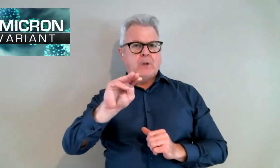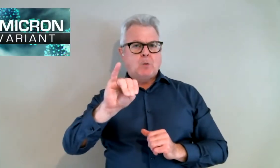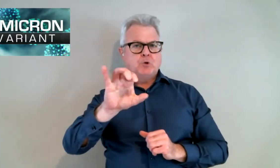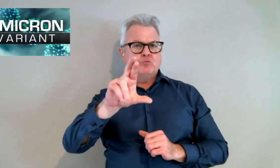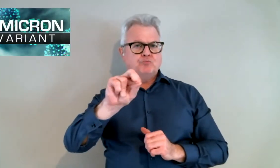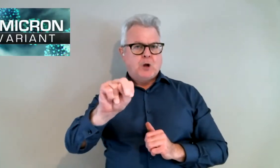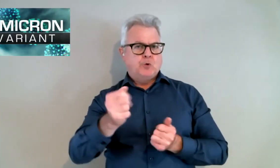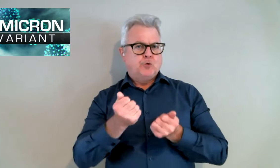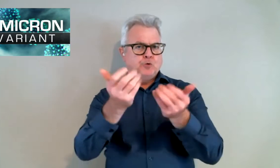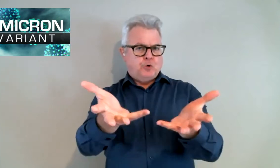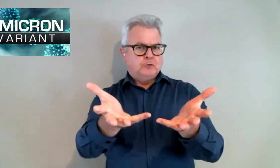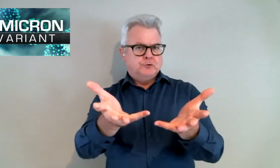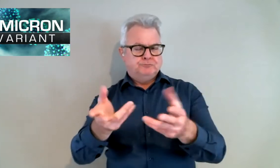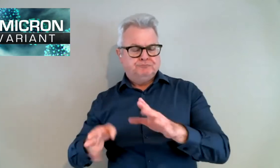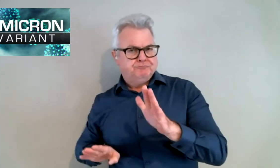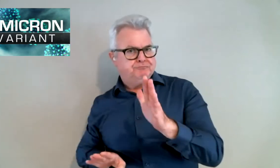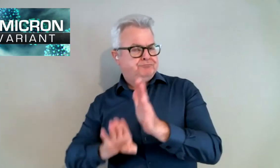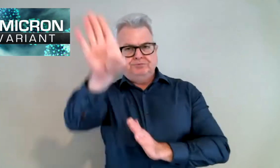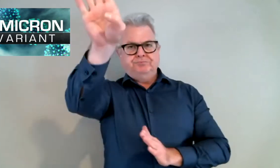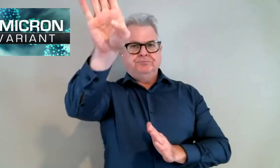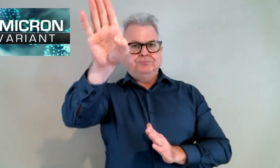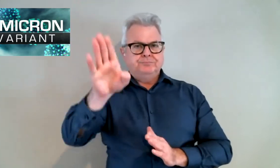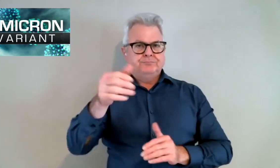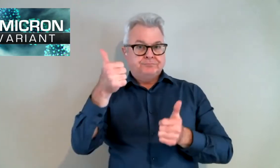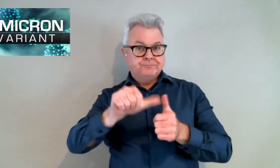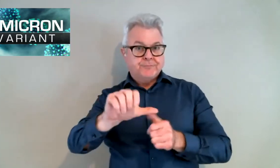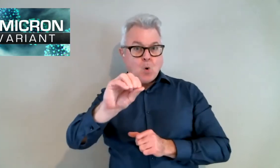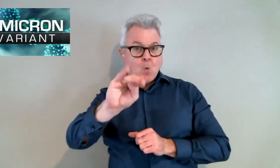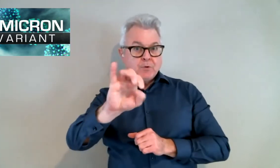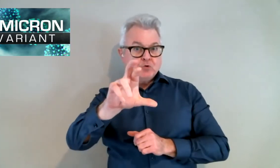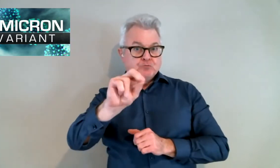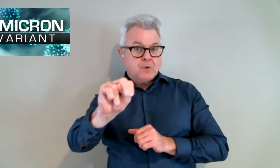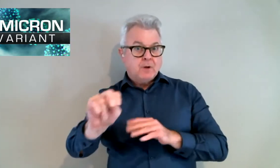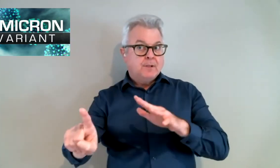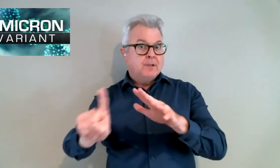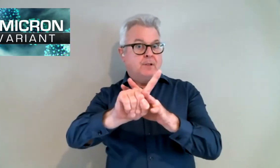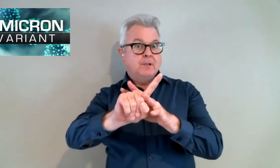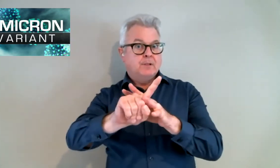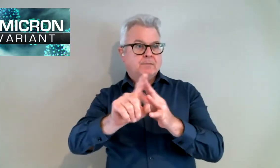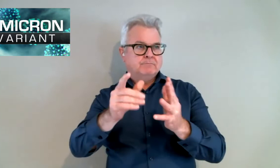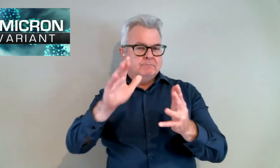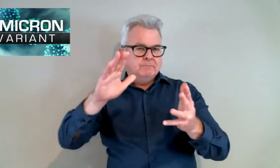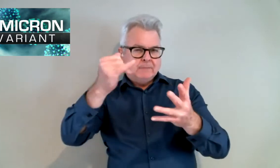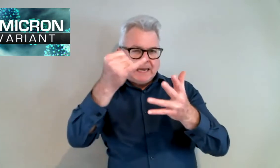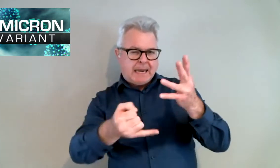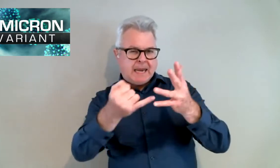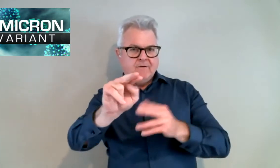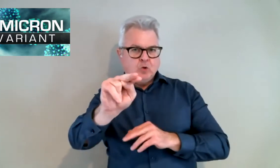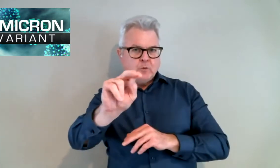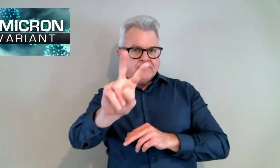And it seems that the transmission rate was caused by the variant known as the Omicron. Now, the Omicron variant